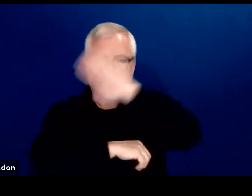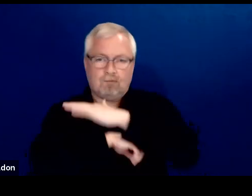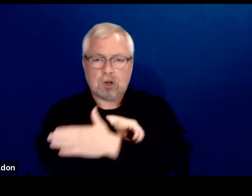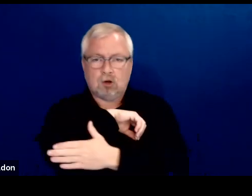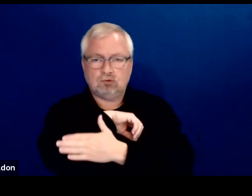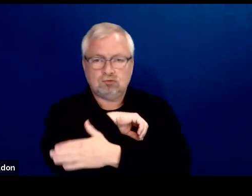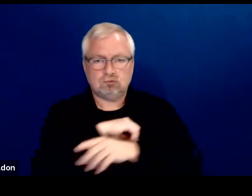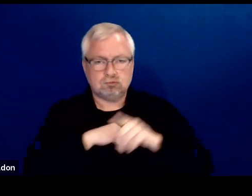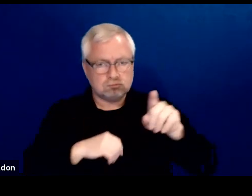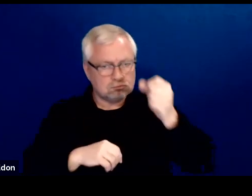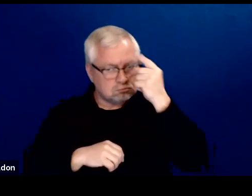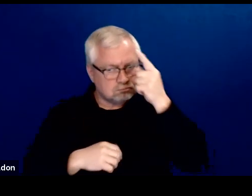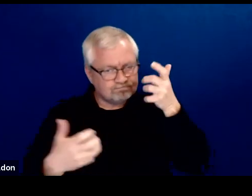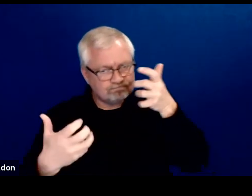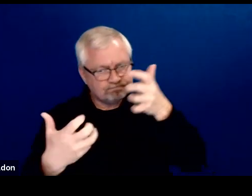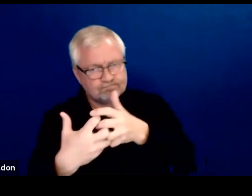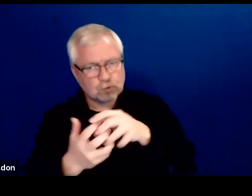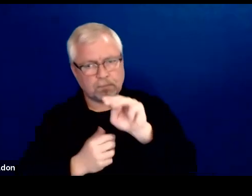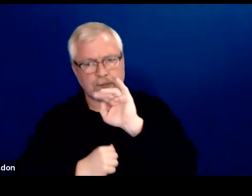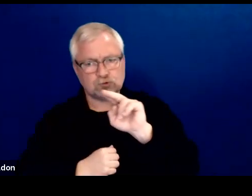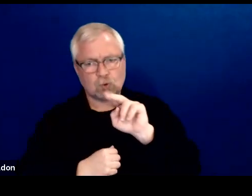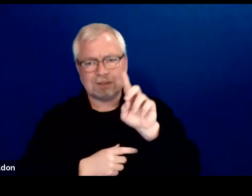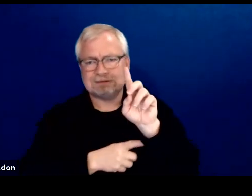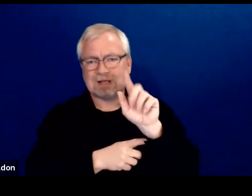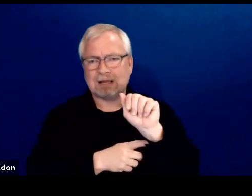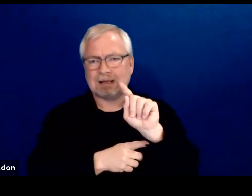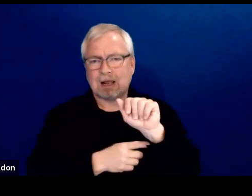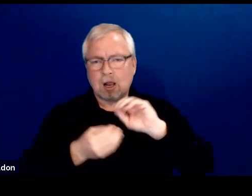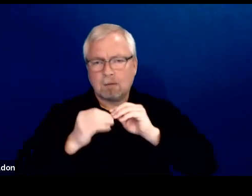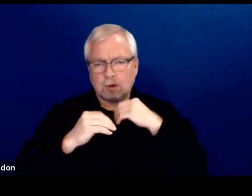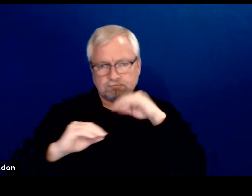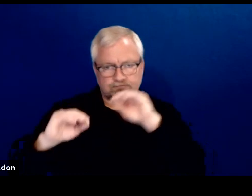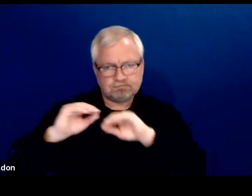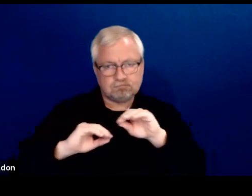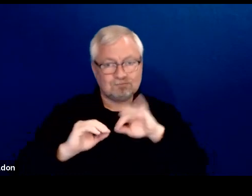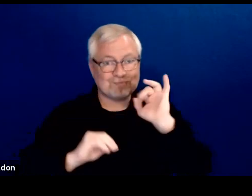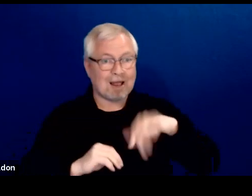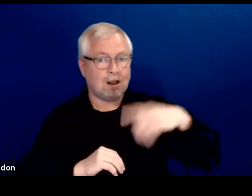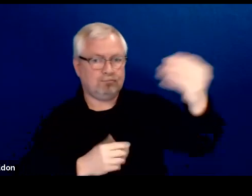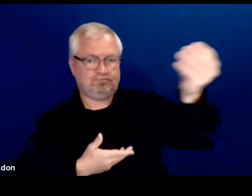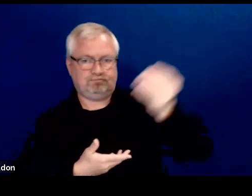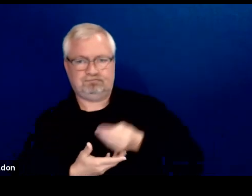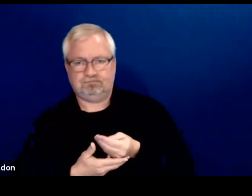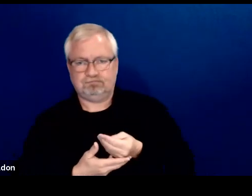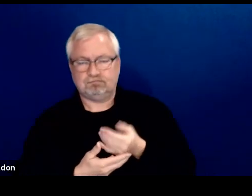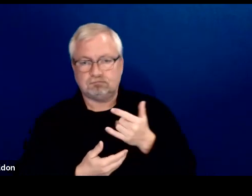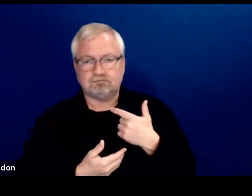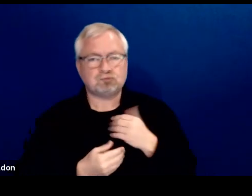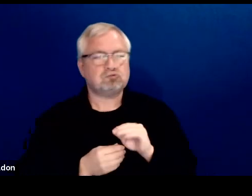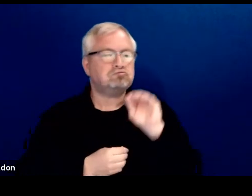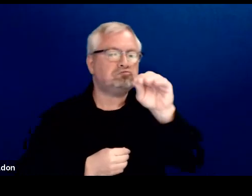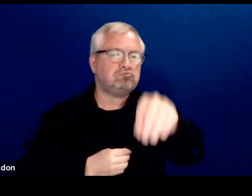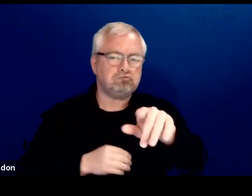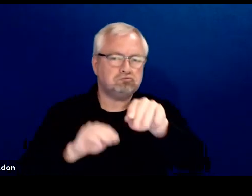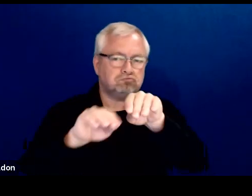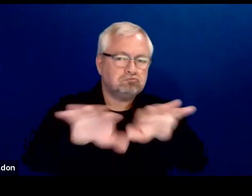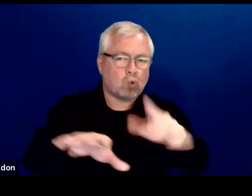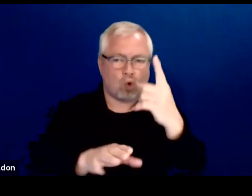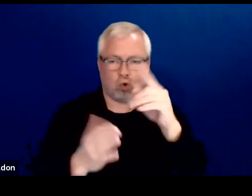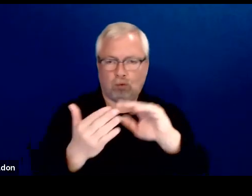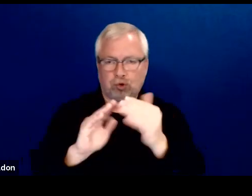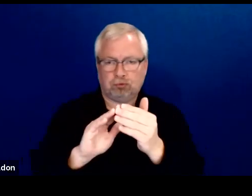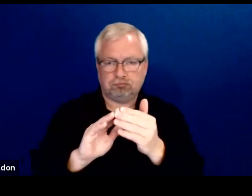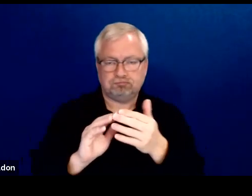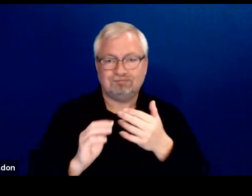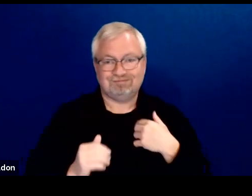data. At the time we released our first one, I believe we had 1 case of community spread. Of course, now we have hundreds. At that time, I